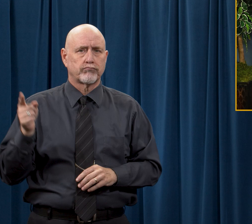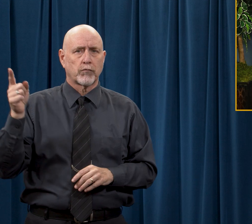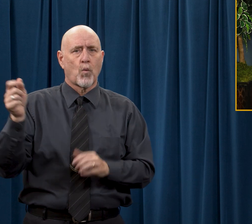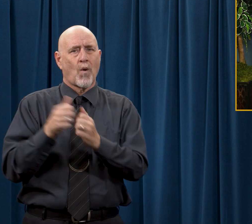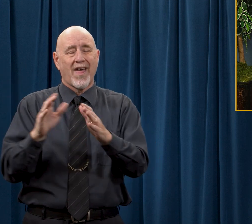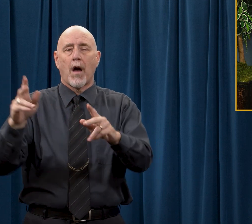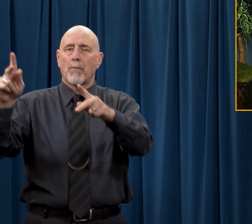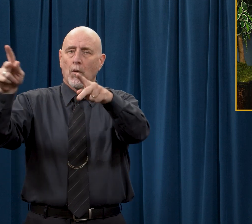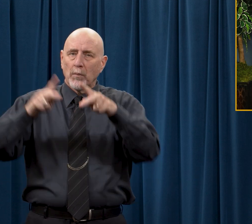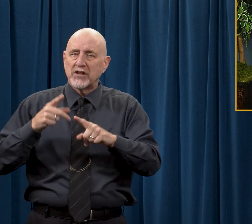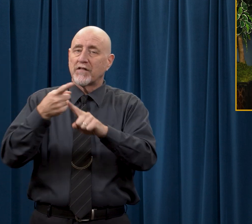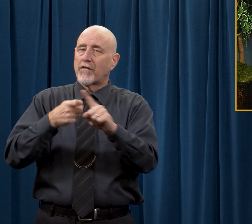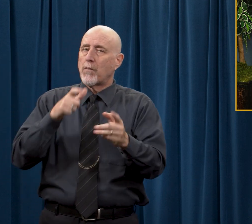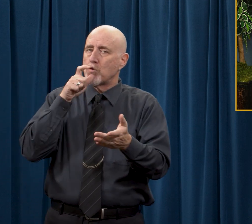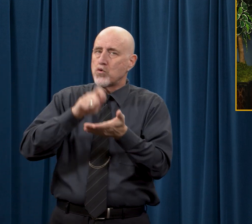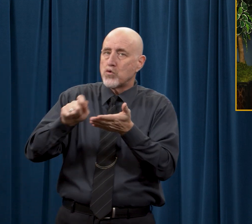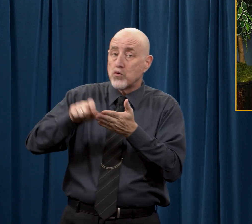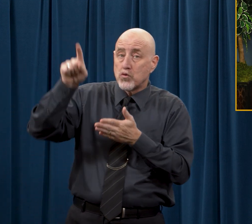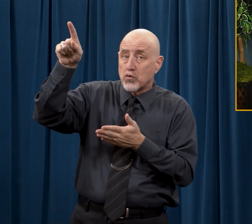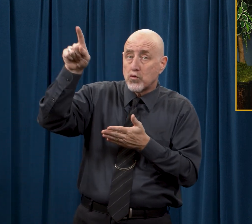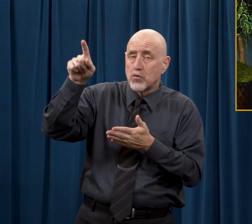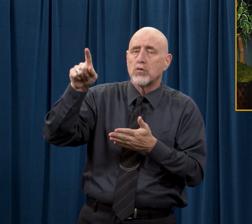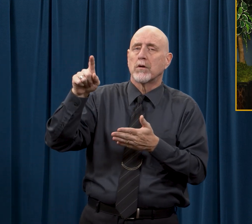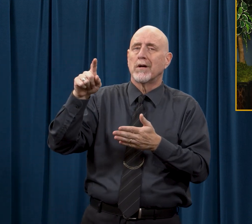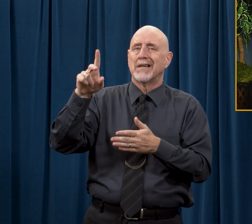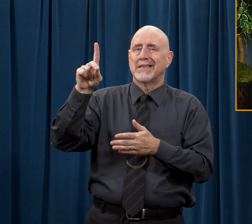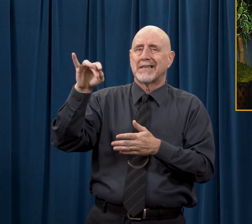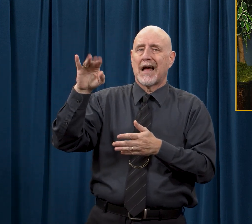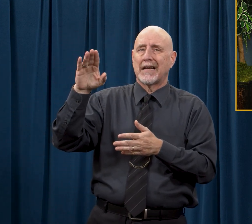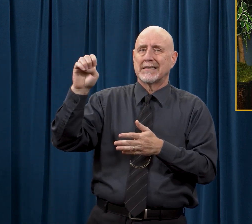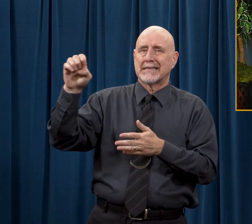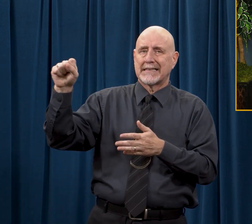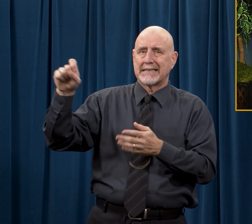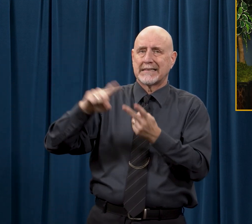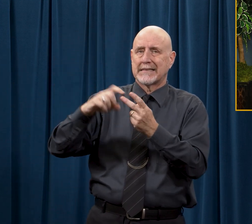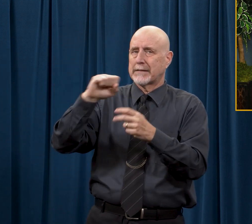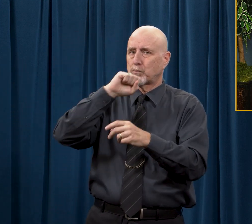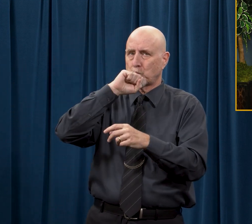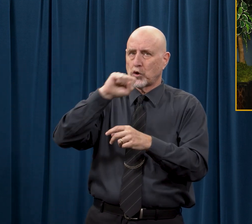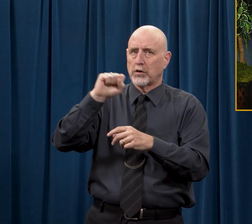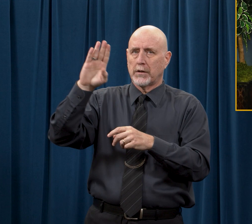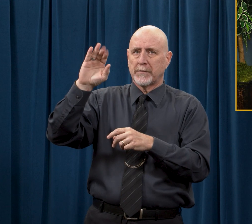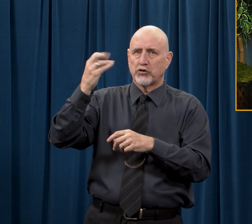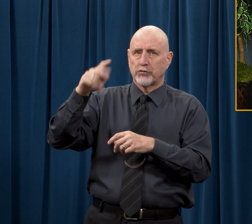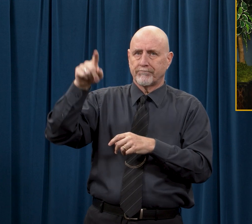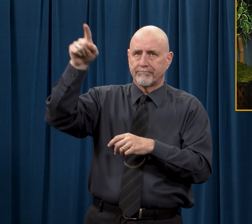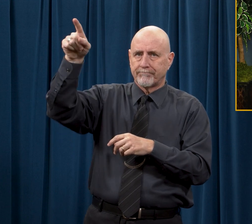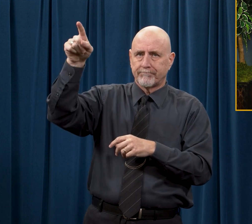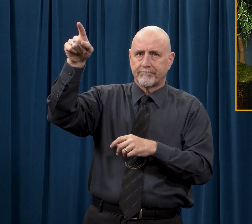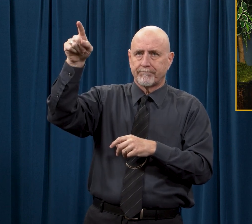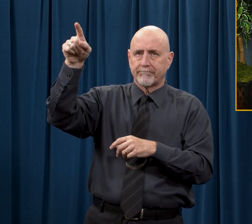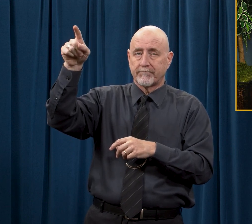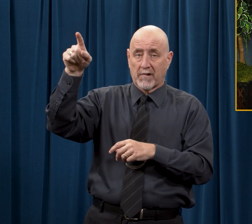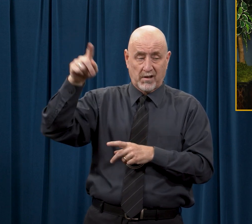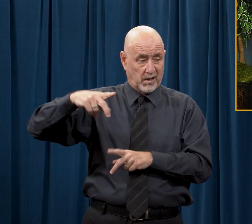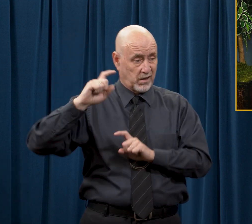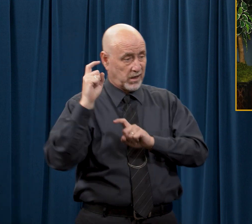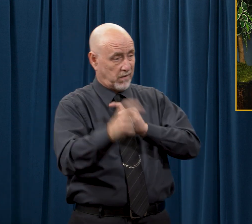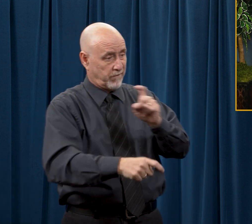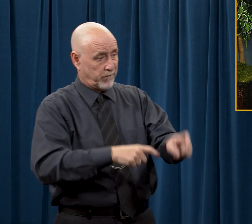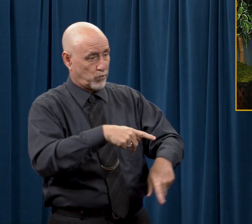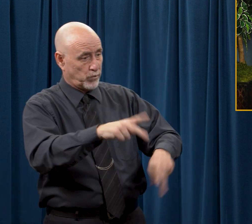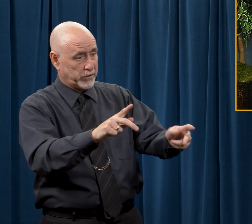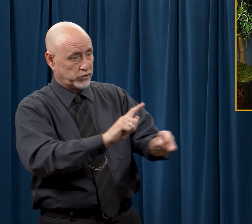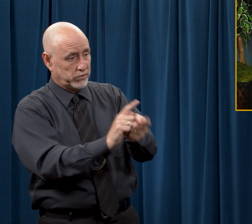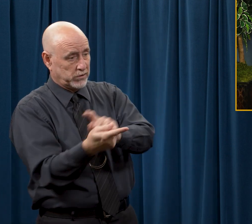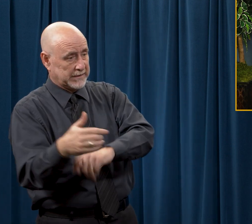into English without the express written permission from the diocese and the bishop. And they were not